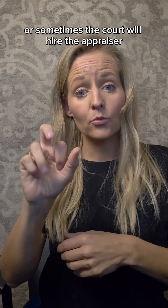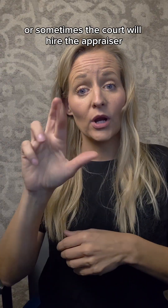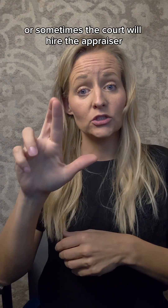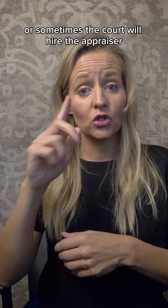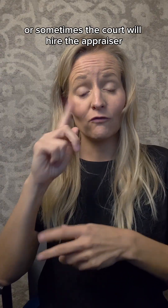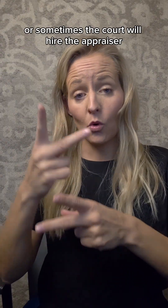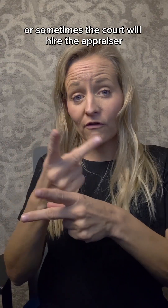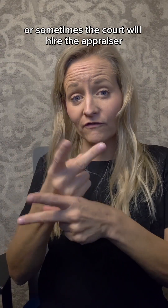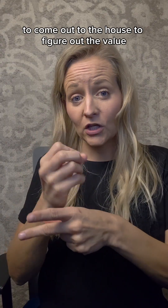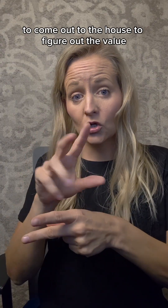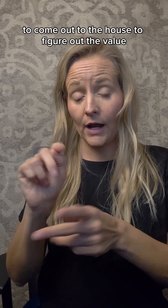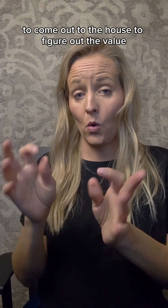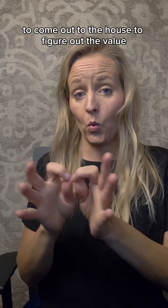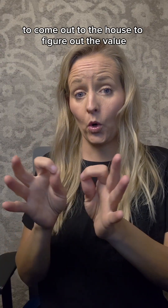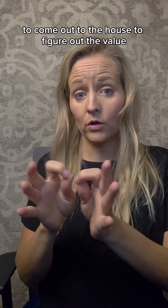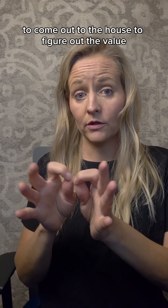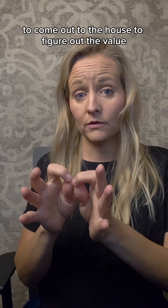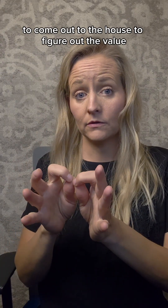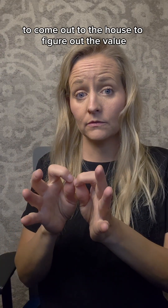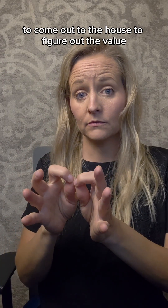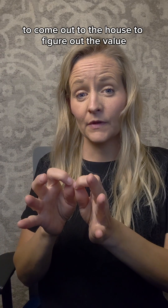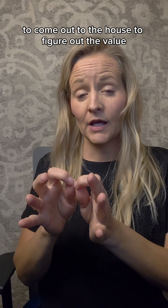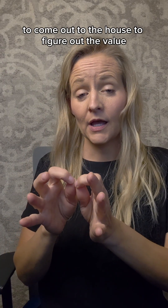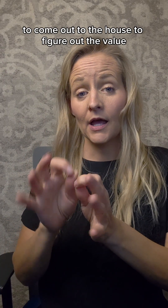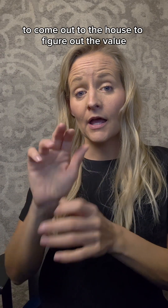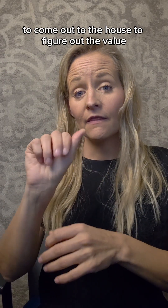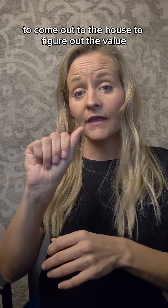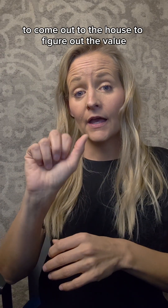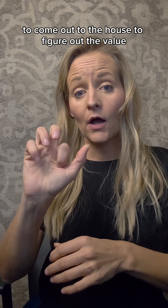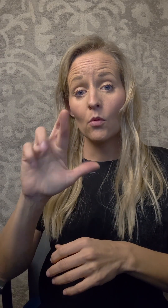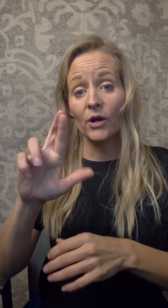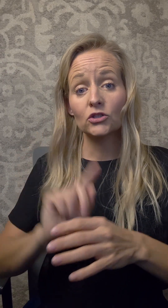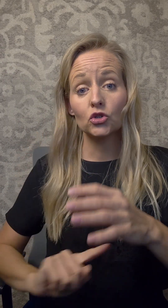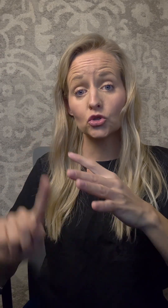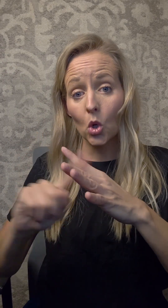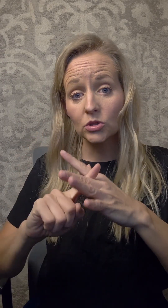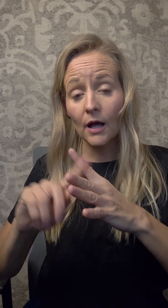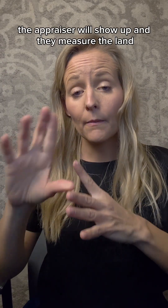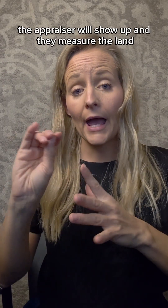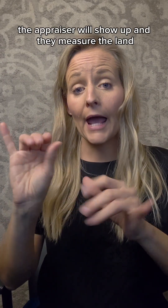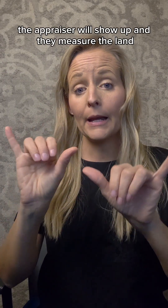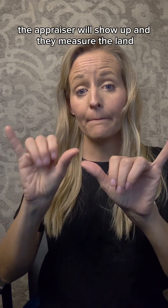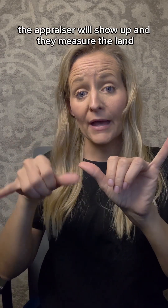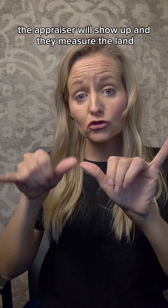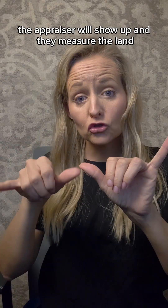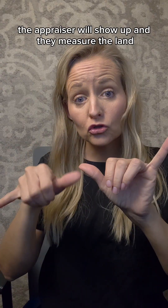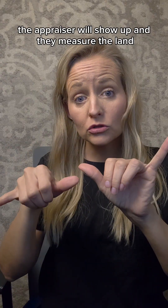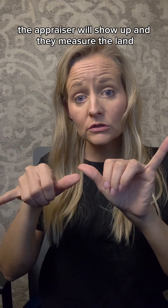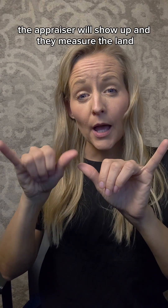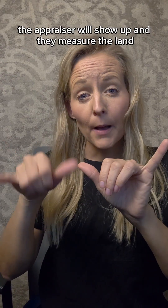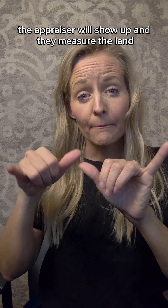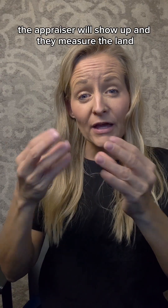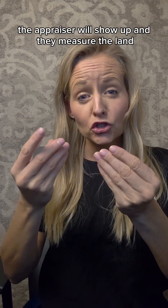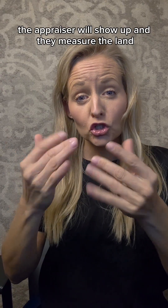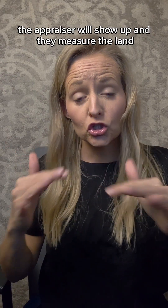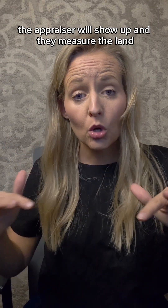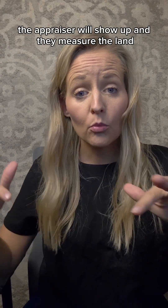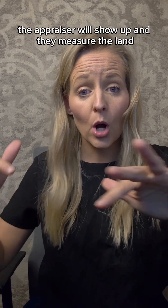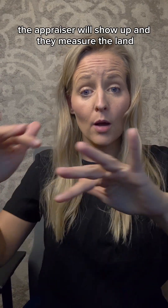the appraiser to come out to the house to figure out the value. The appraiser will show up and they measure the